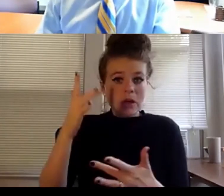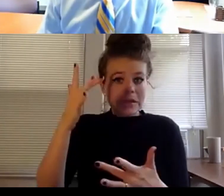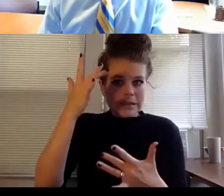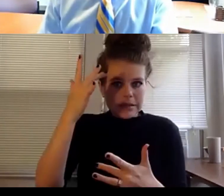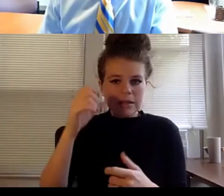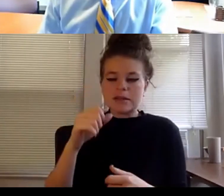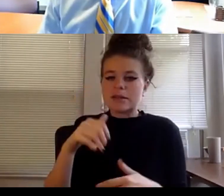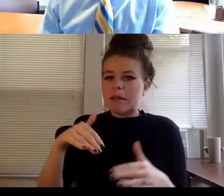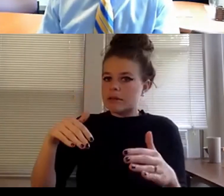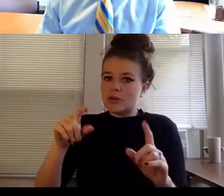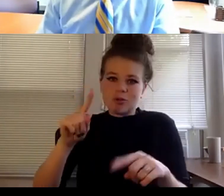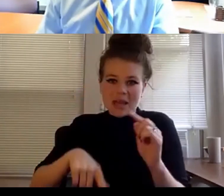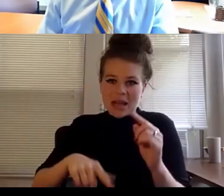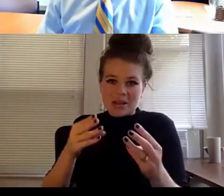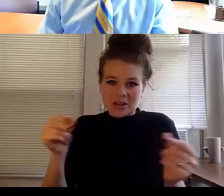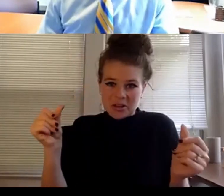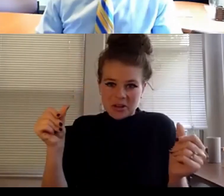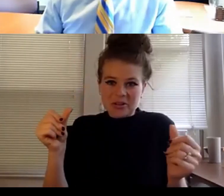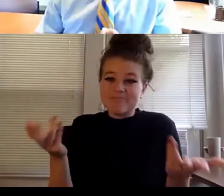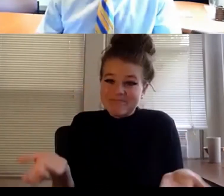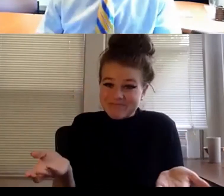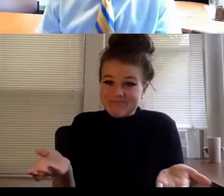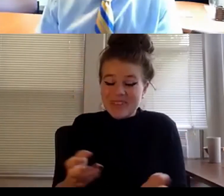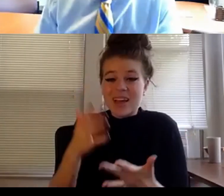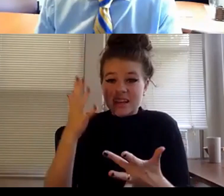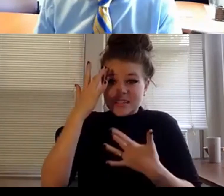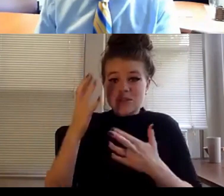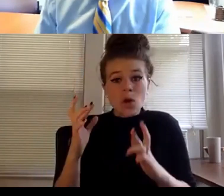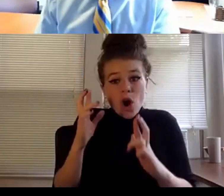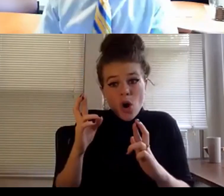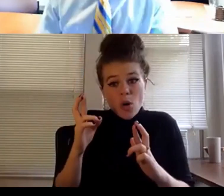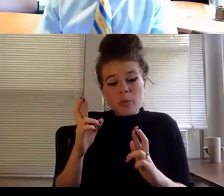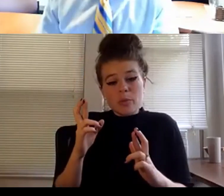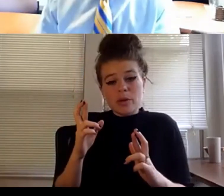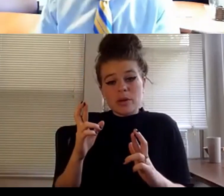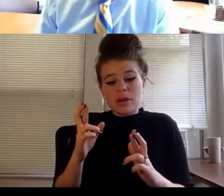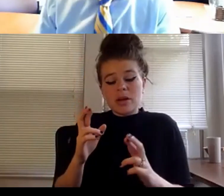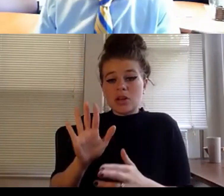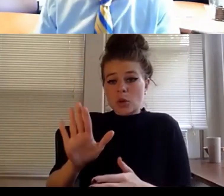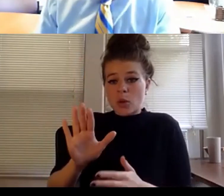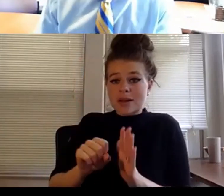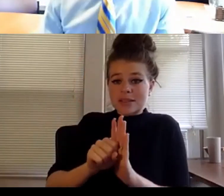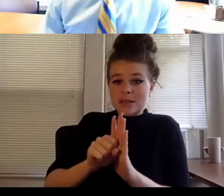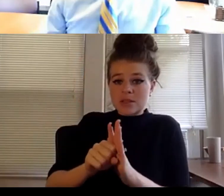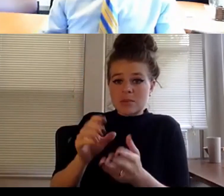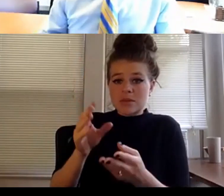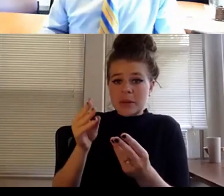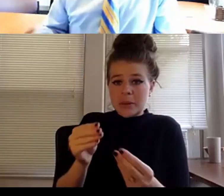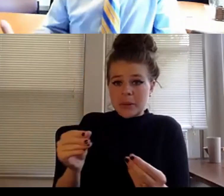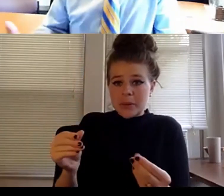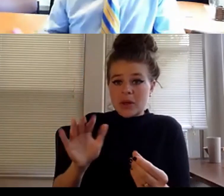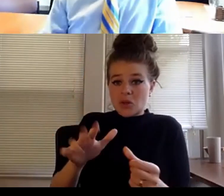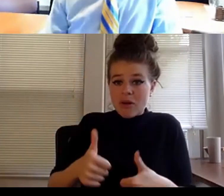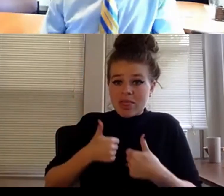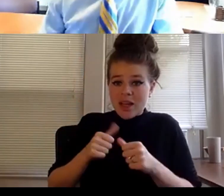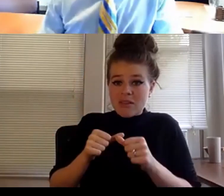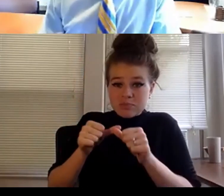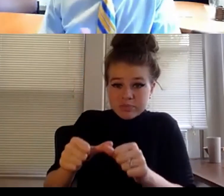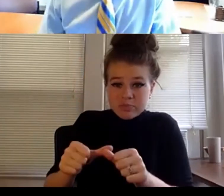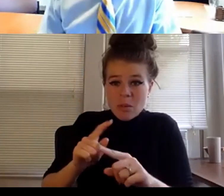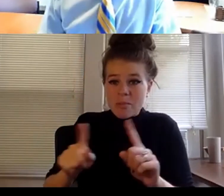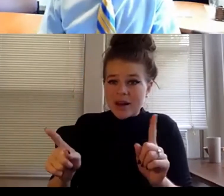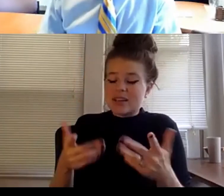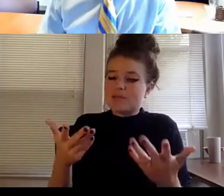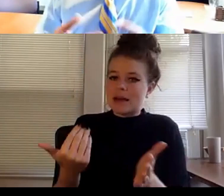not curable, that a disease that we hope to relieve your symptoms and extend your life. But so I think it's a